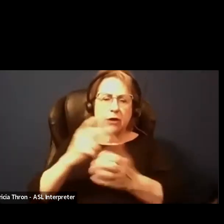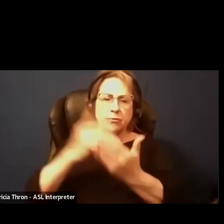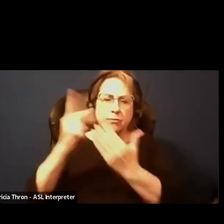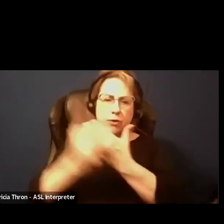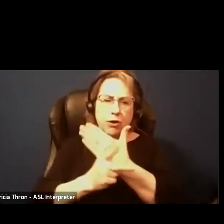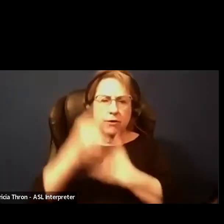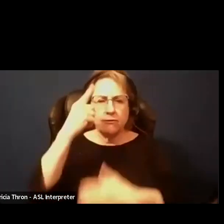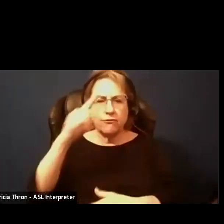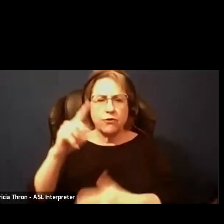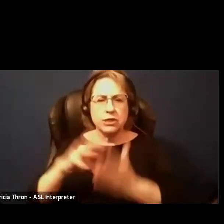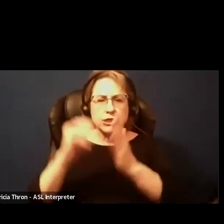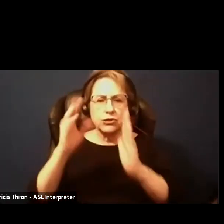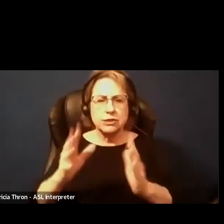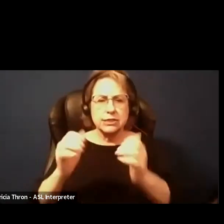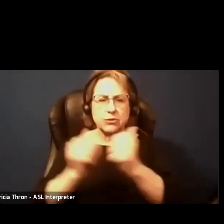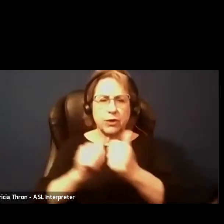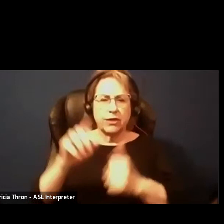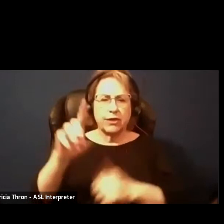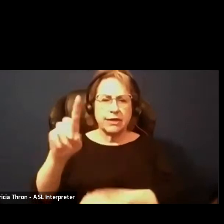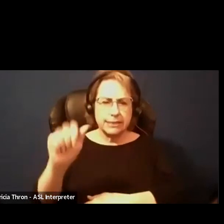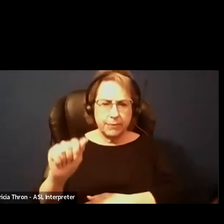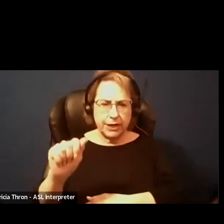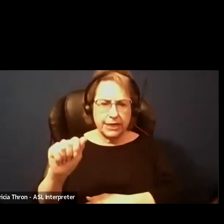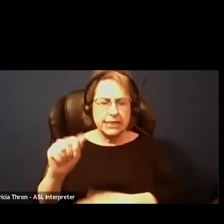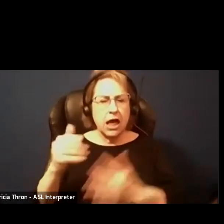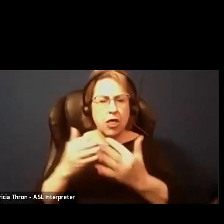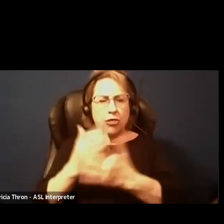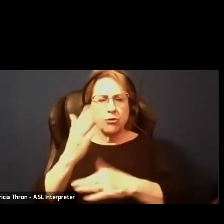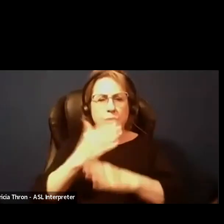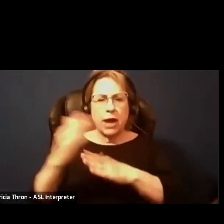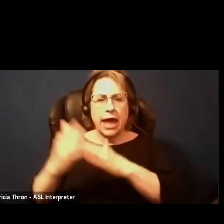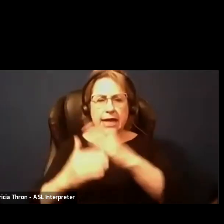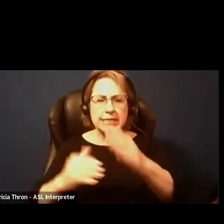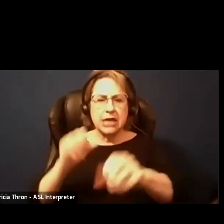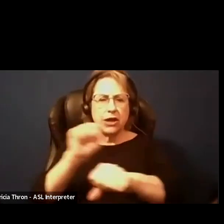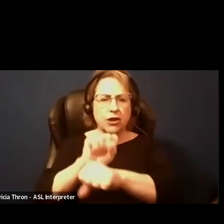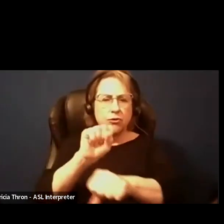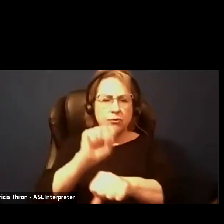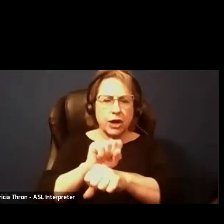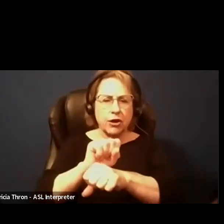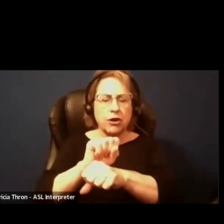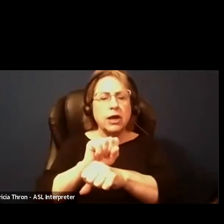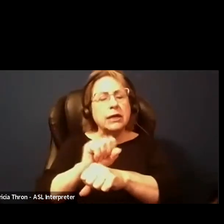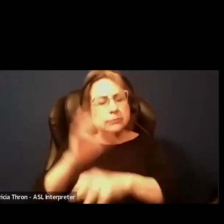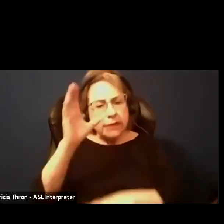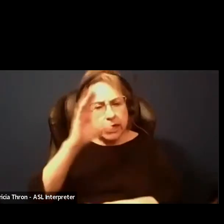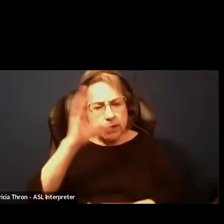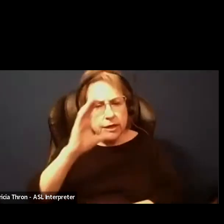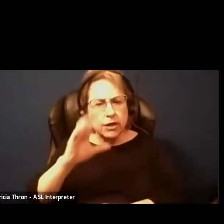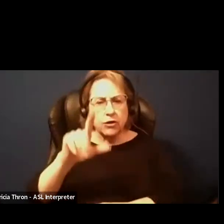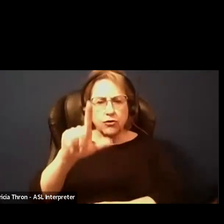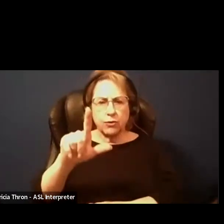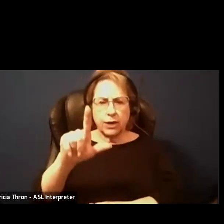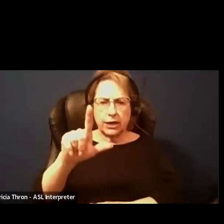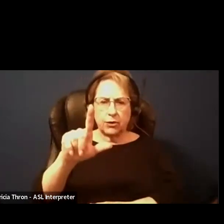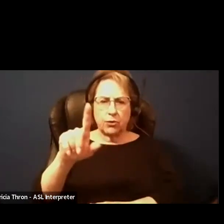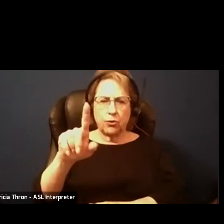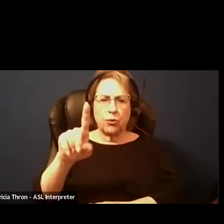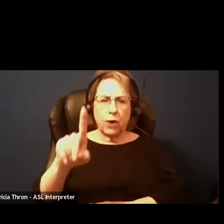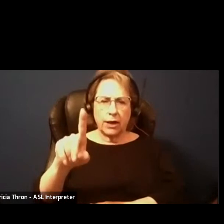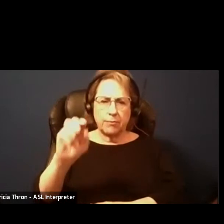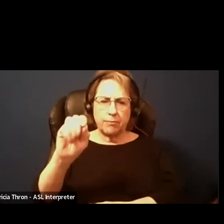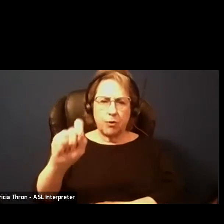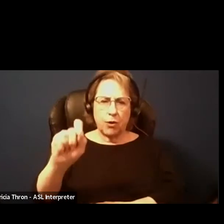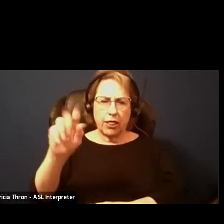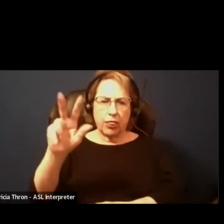with disabilities through hands-on career exploration. And whereas in 2022, 21.3% of people with disability